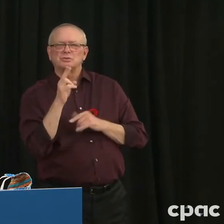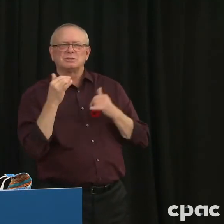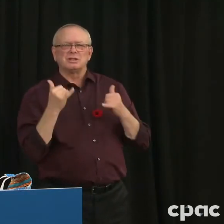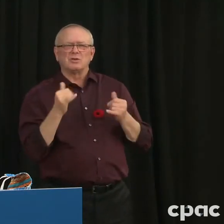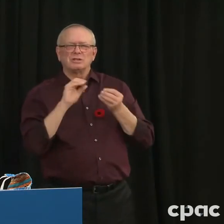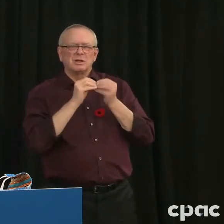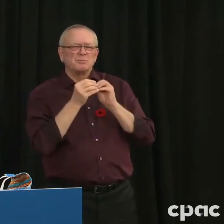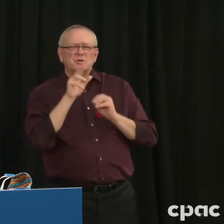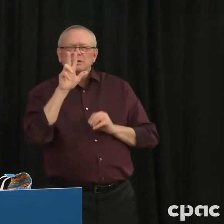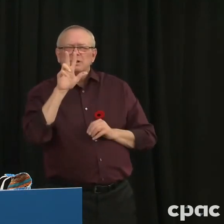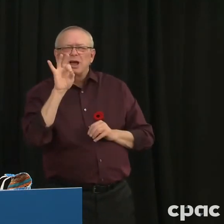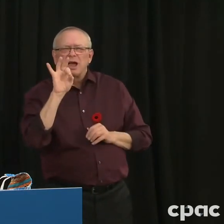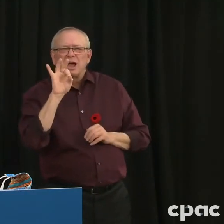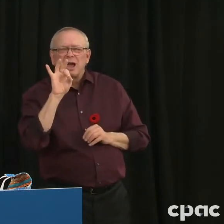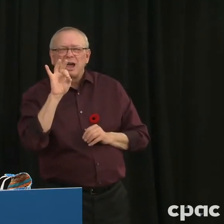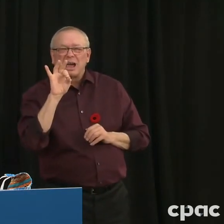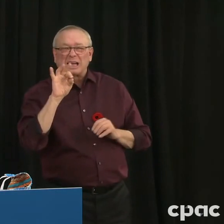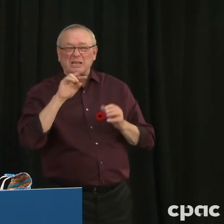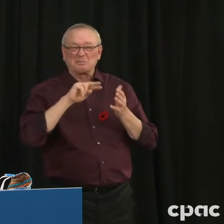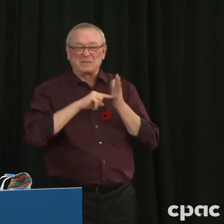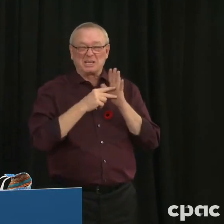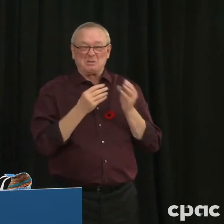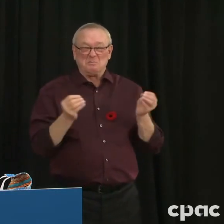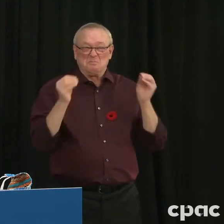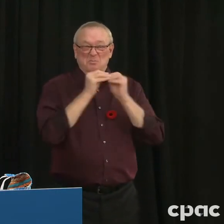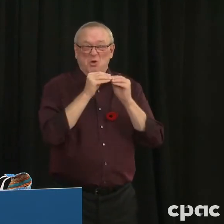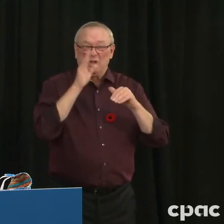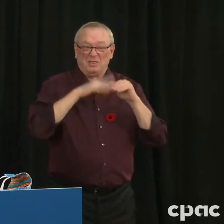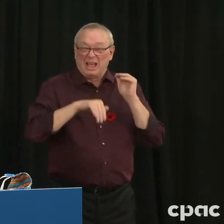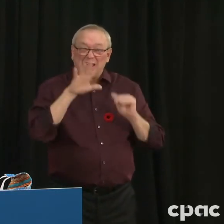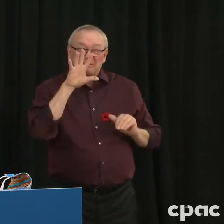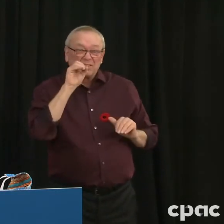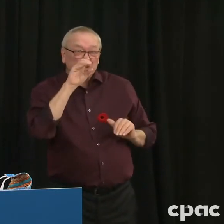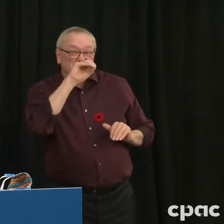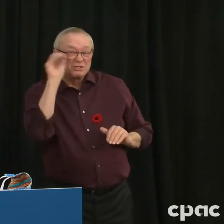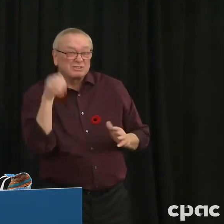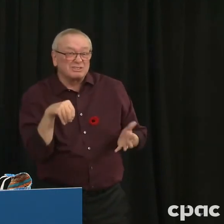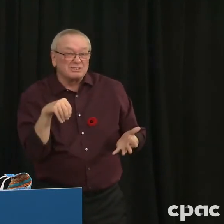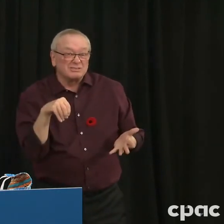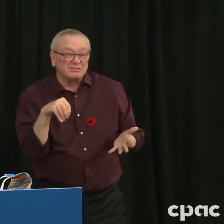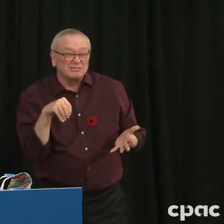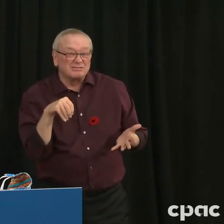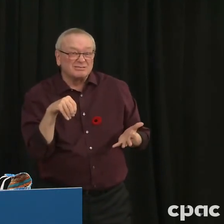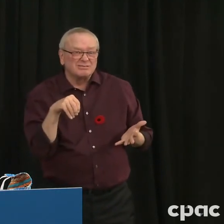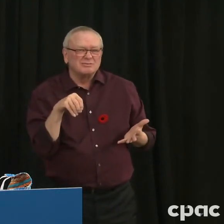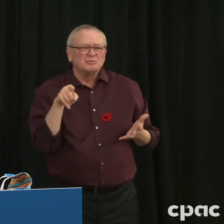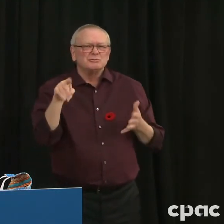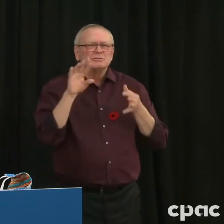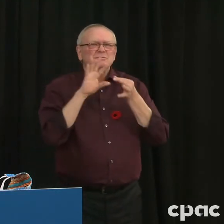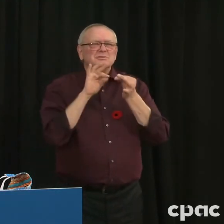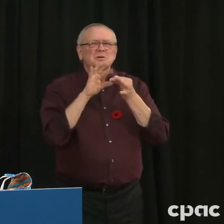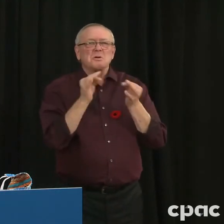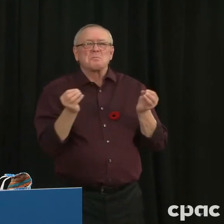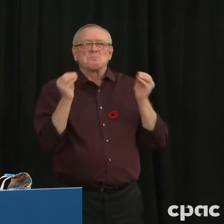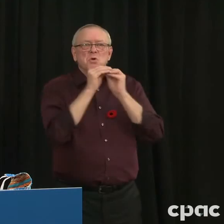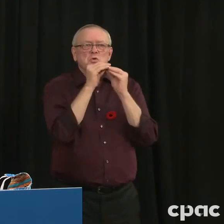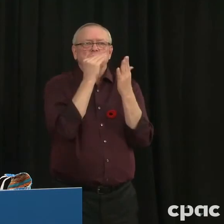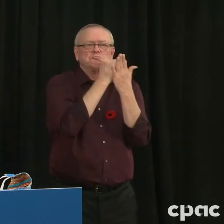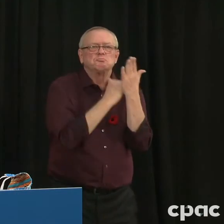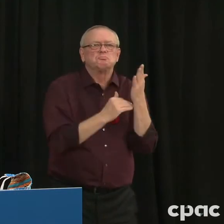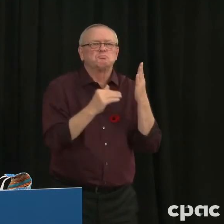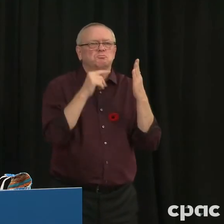over. 50% was a trigger for more measures or restrictions. Can you give us an outline of what those will be and when they will be